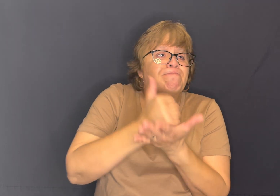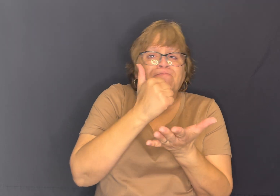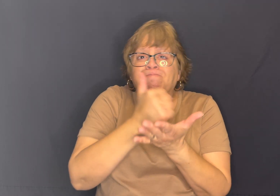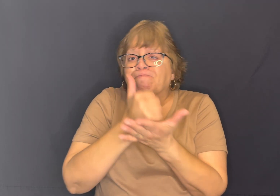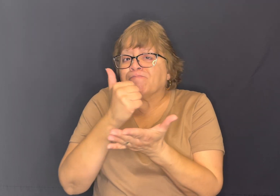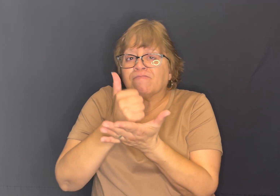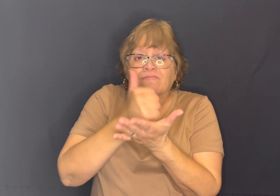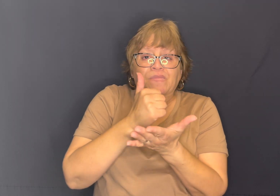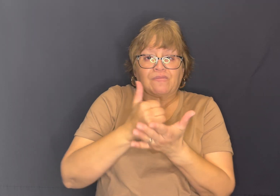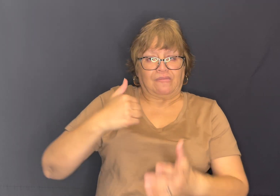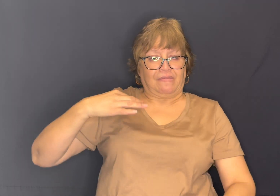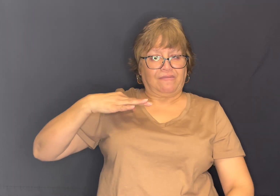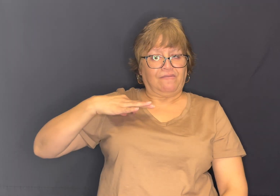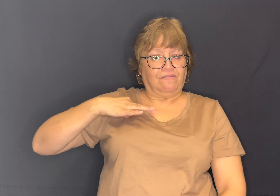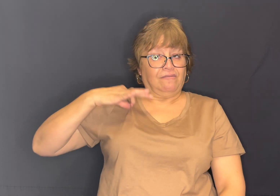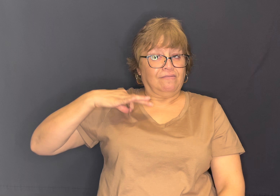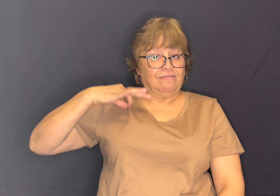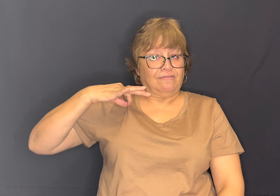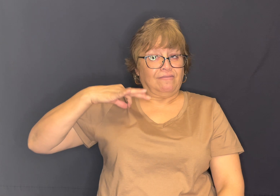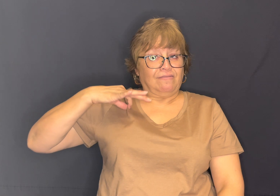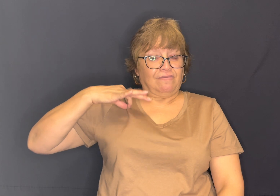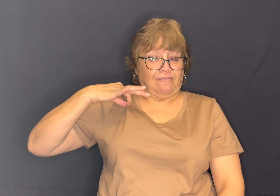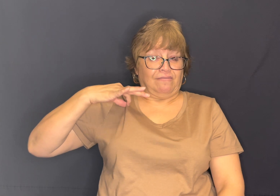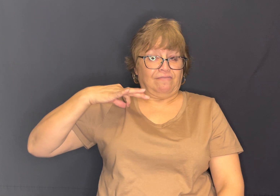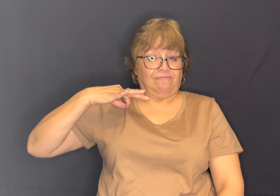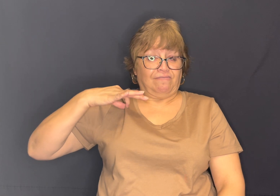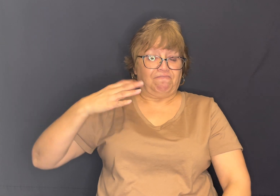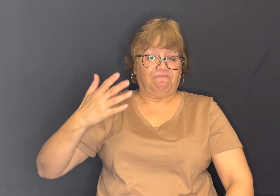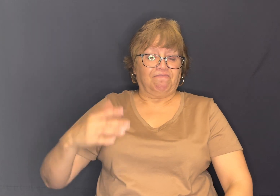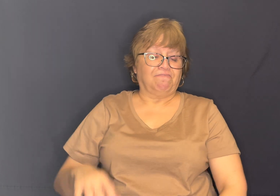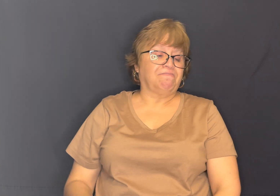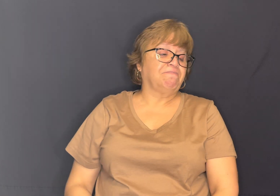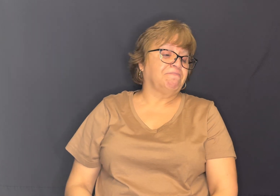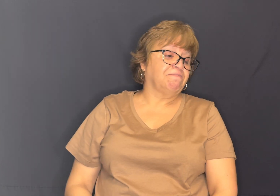Volunteer. Help. Volunteer.